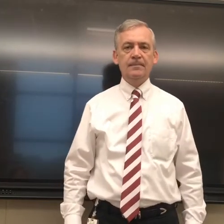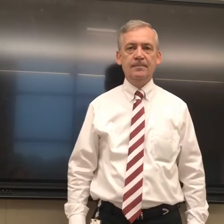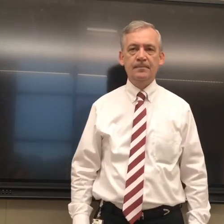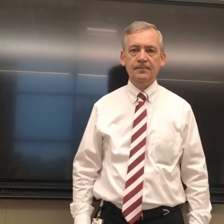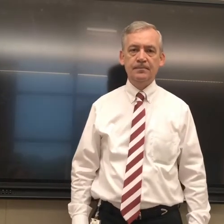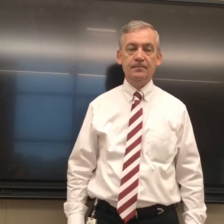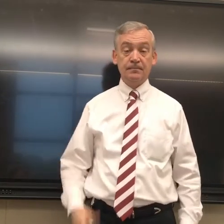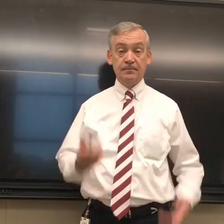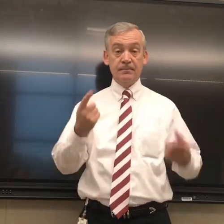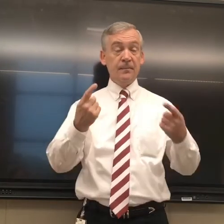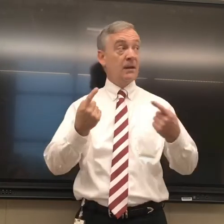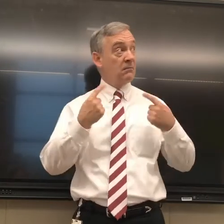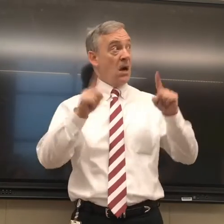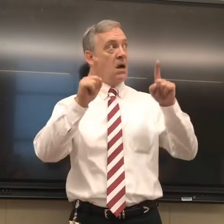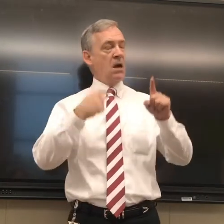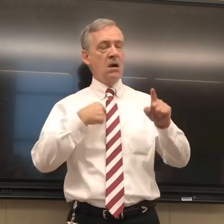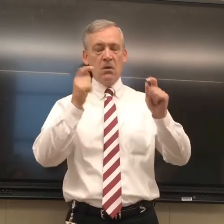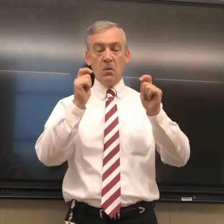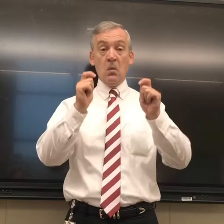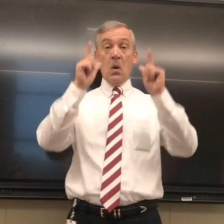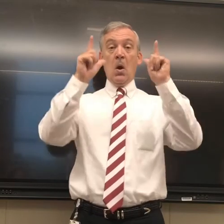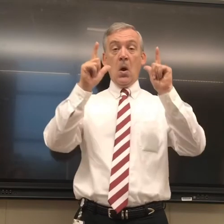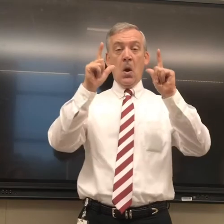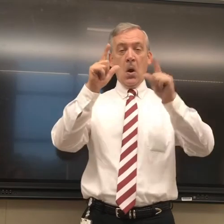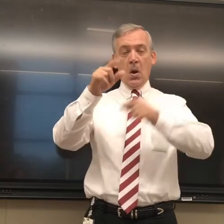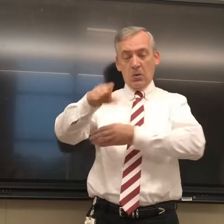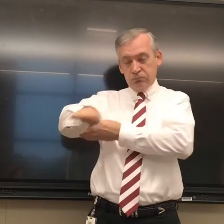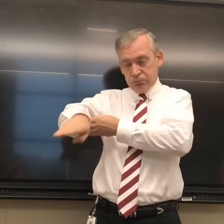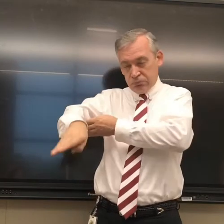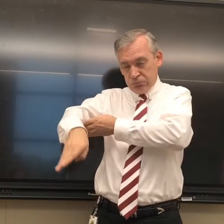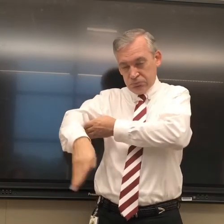When I awoke, somewhere in the middle of the night, my mother had returned,